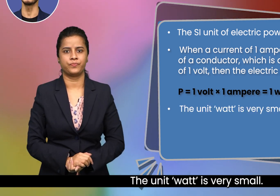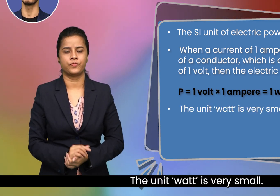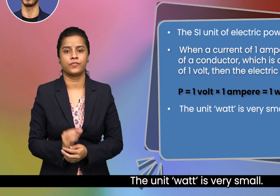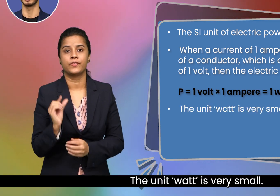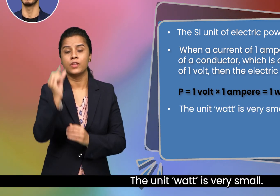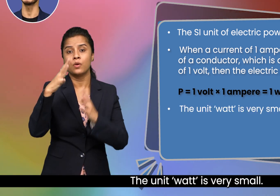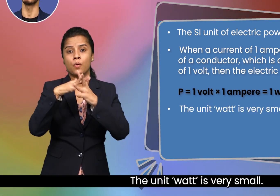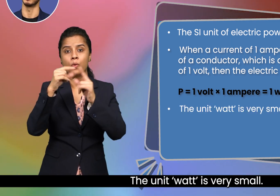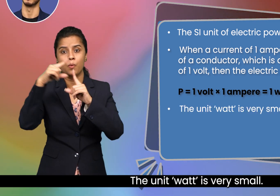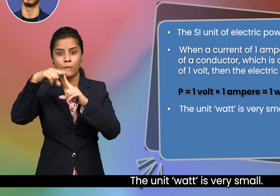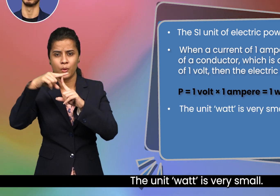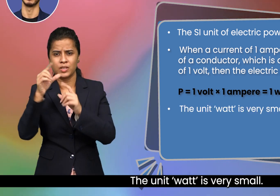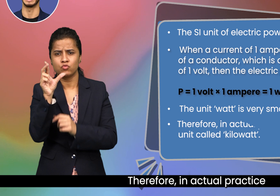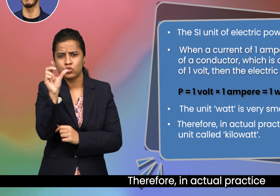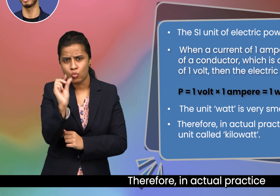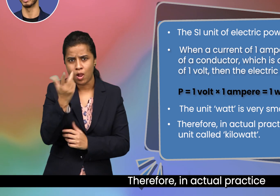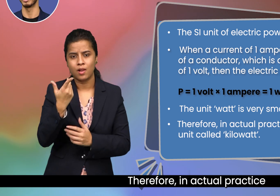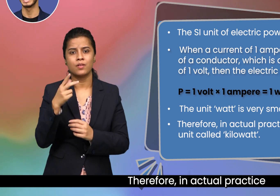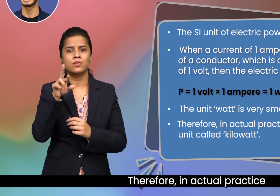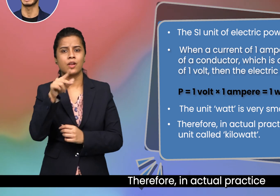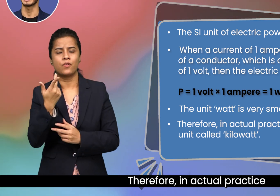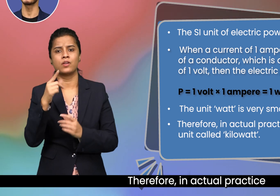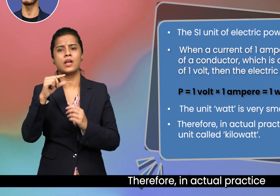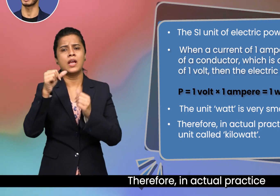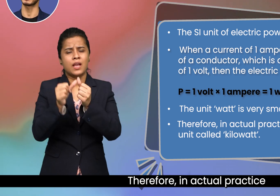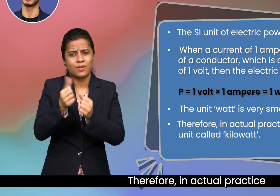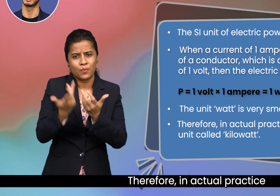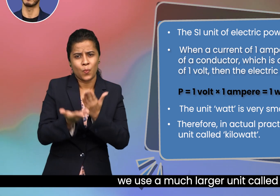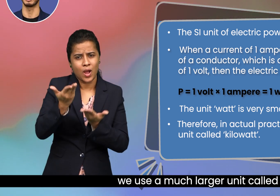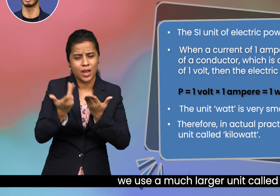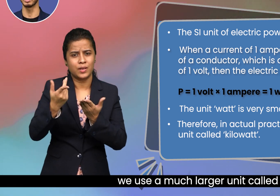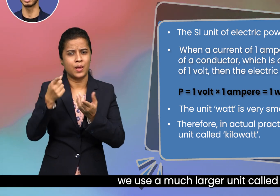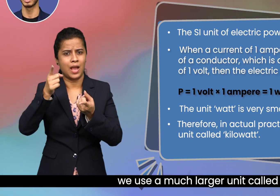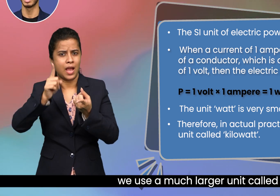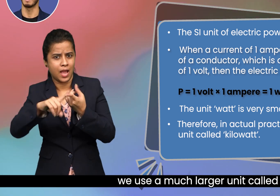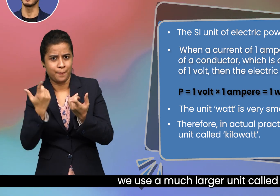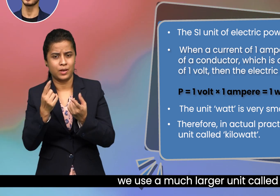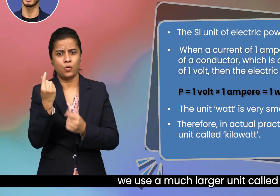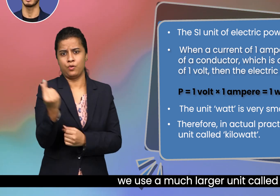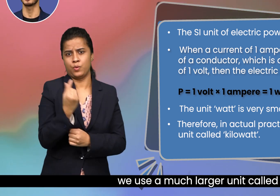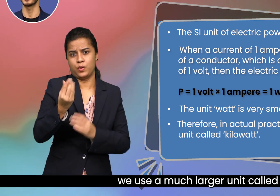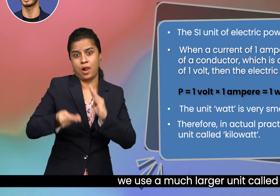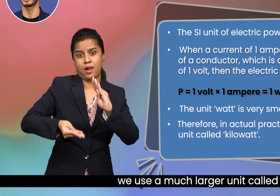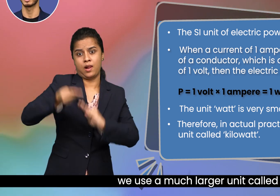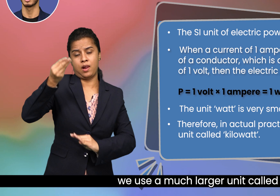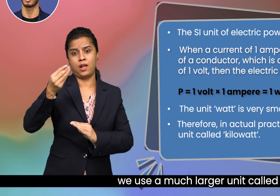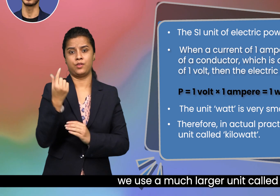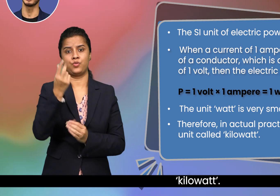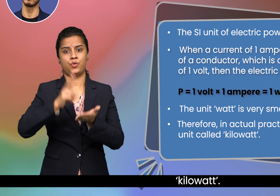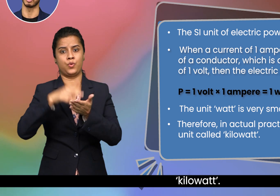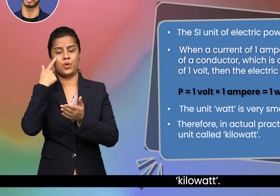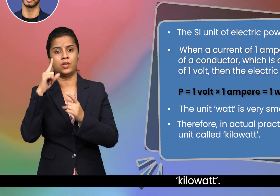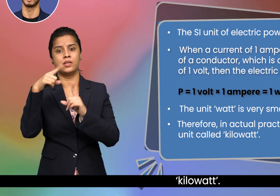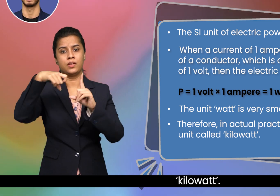The unit of watt is very small. Therefore, in actual practice, we use a much larger unit